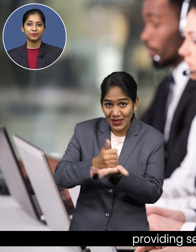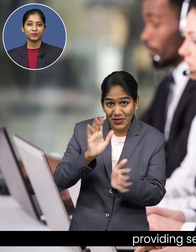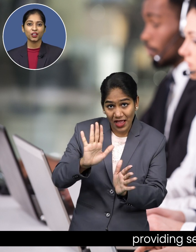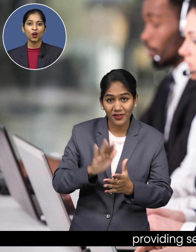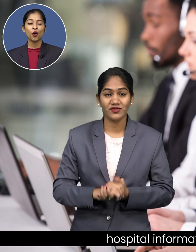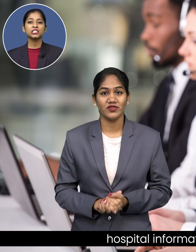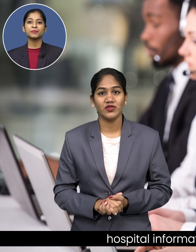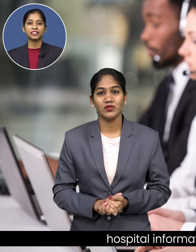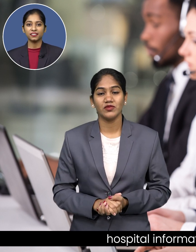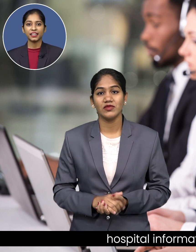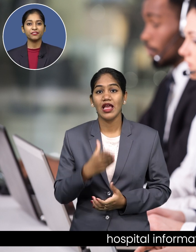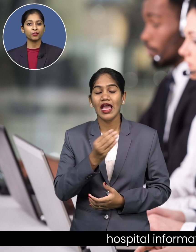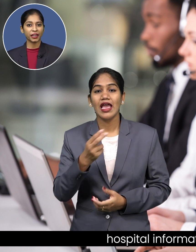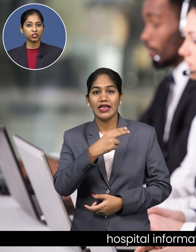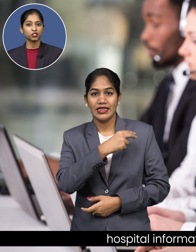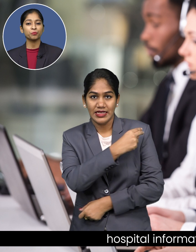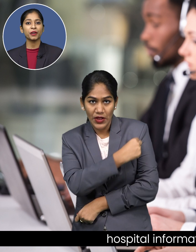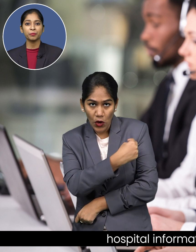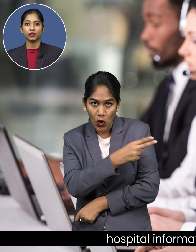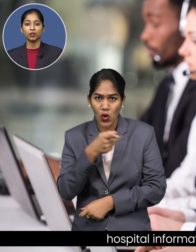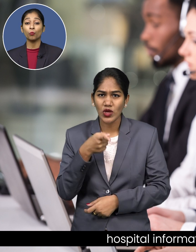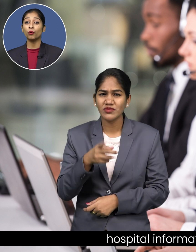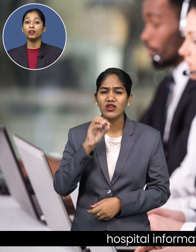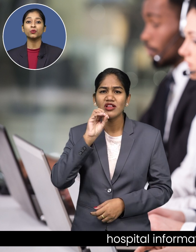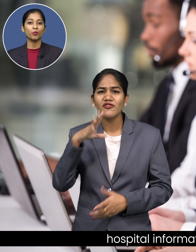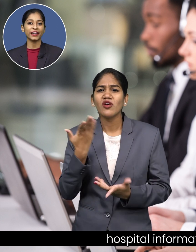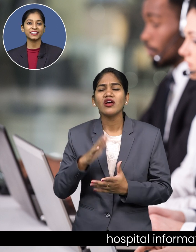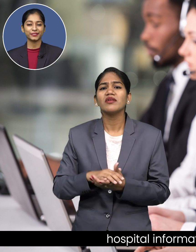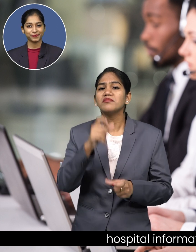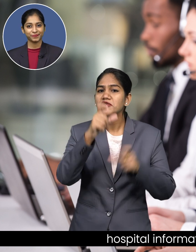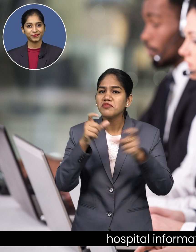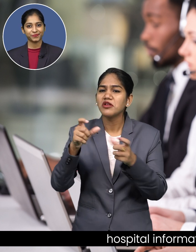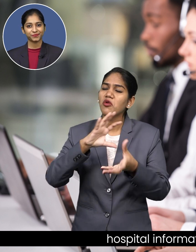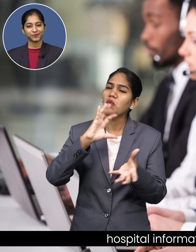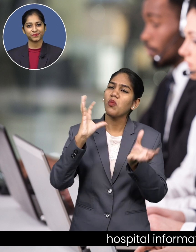and hospital information to people worldwide.